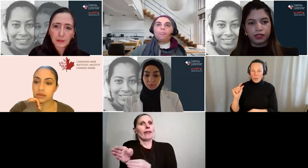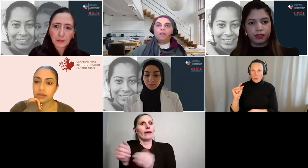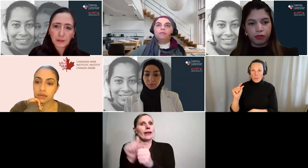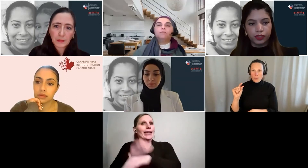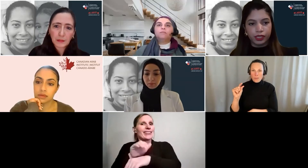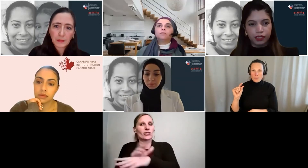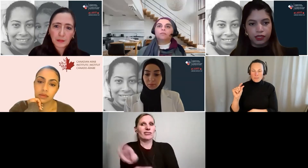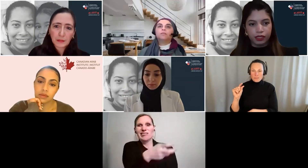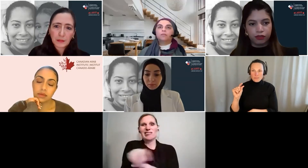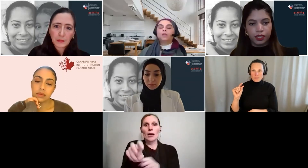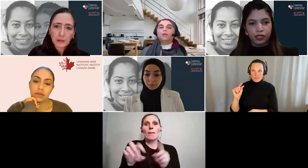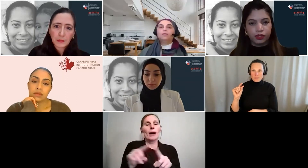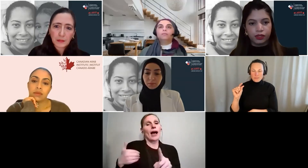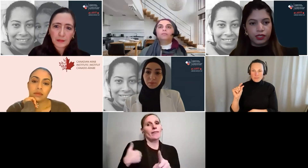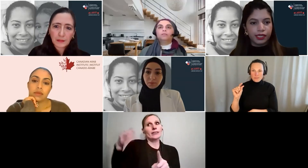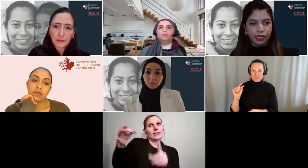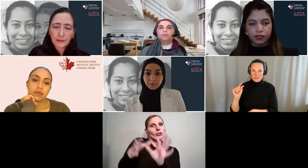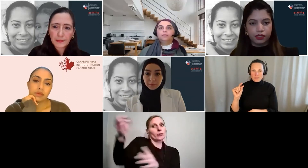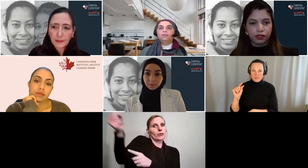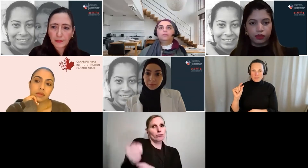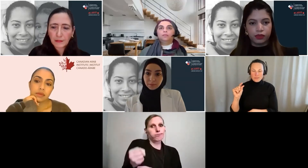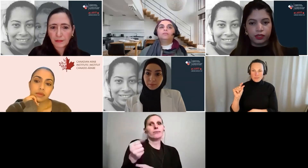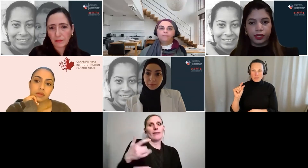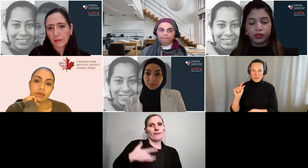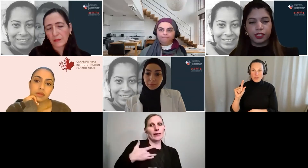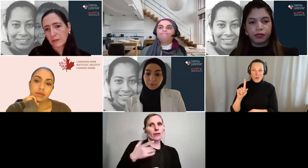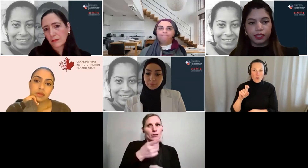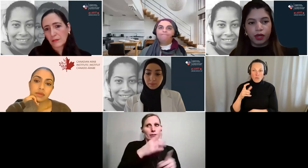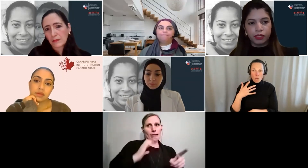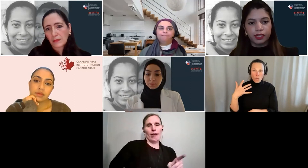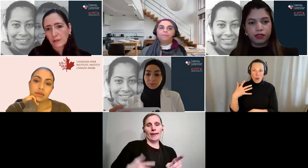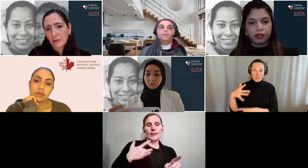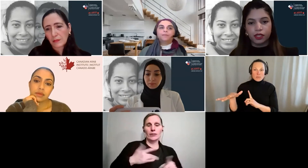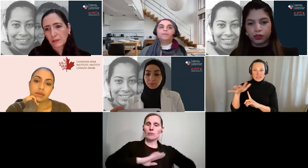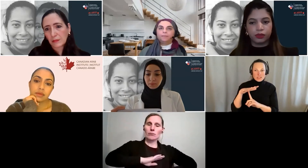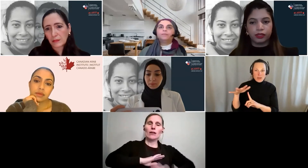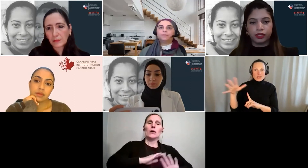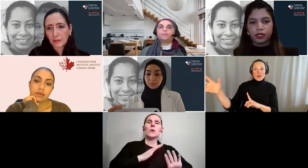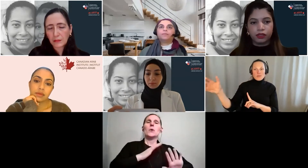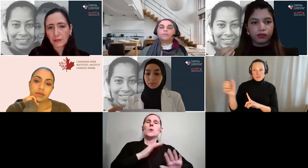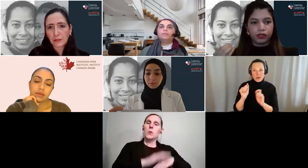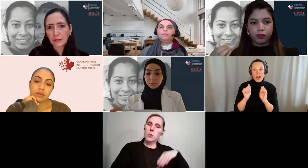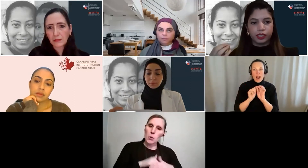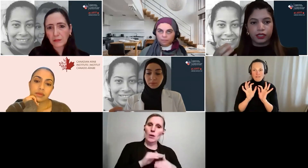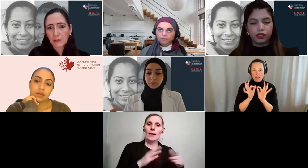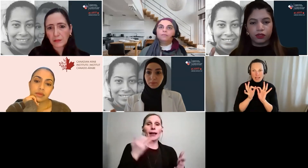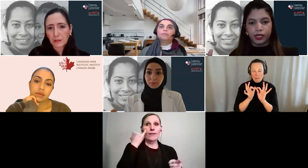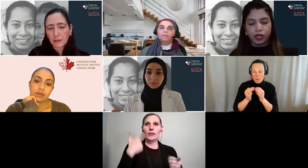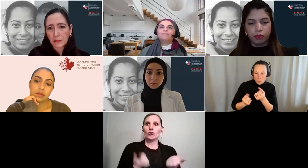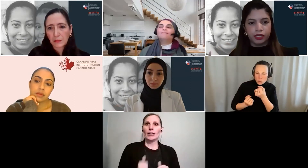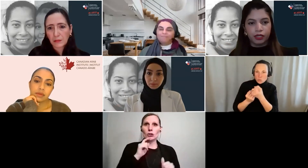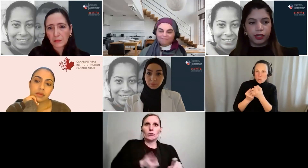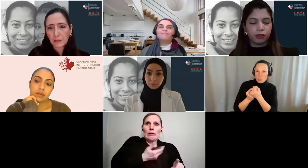present is a comfort in itself, in case that they're trying to explain a complex issue or look for a word that is